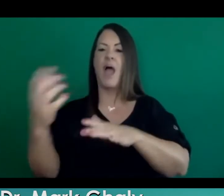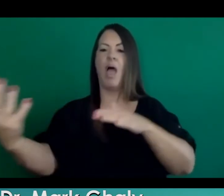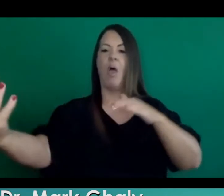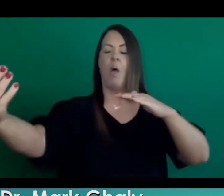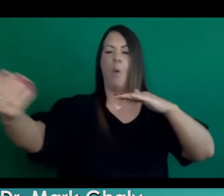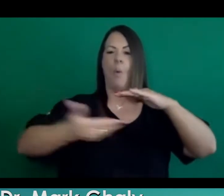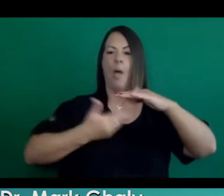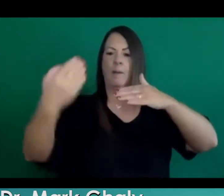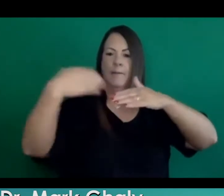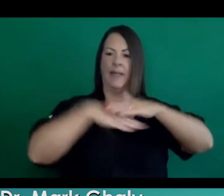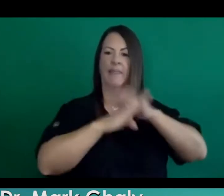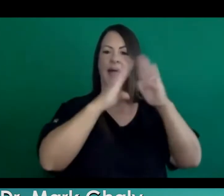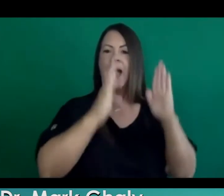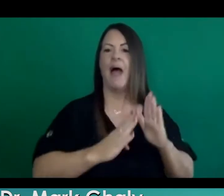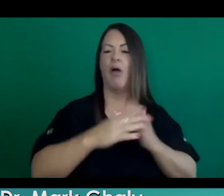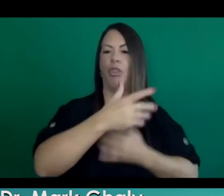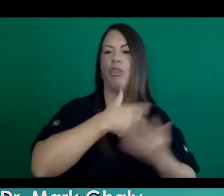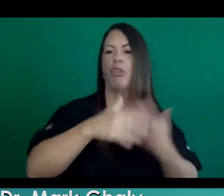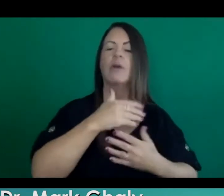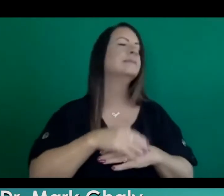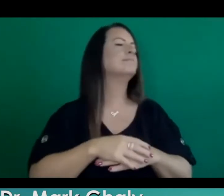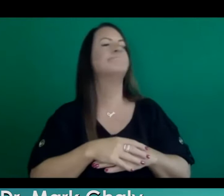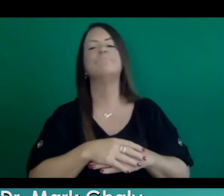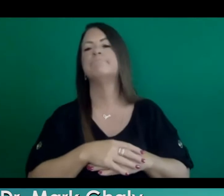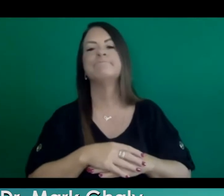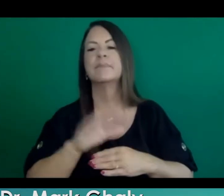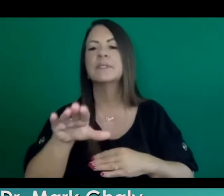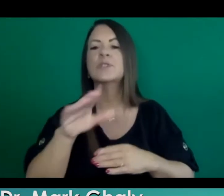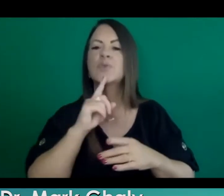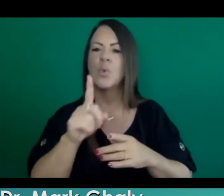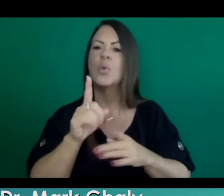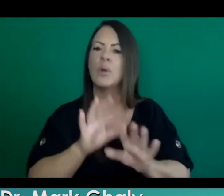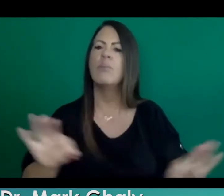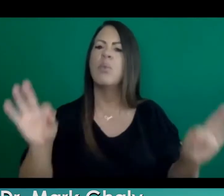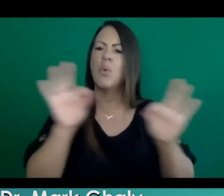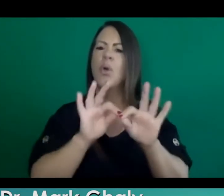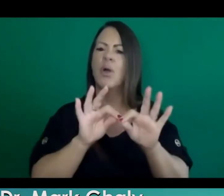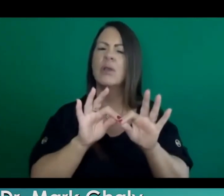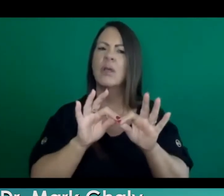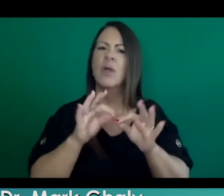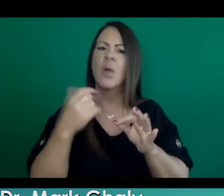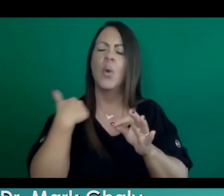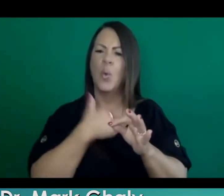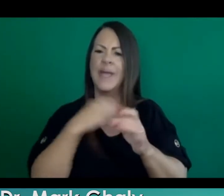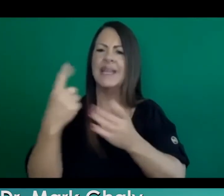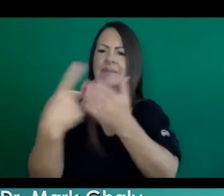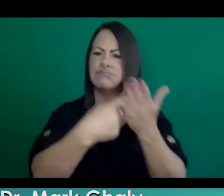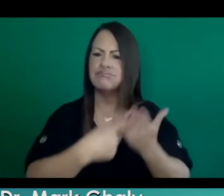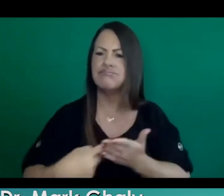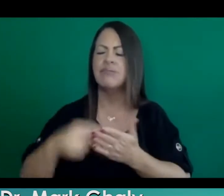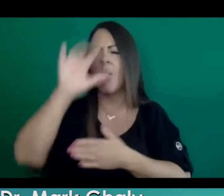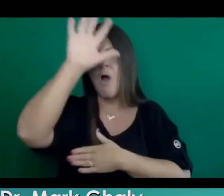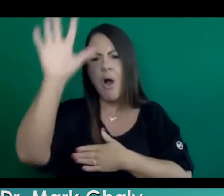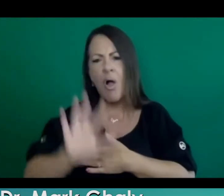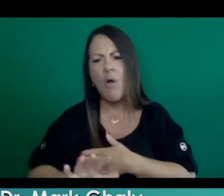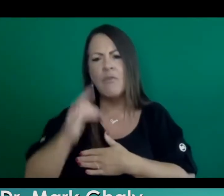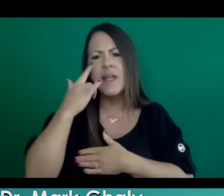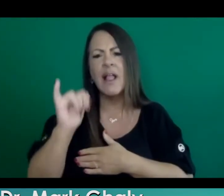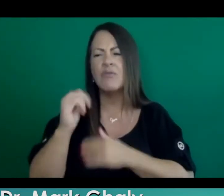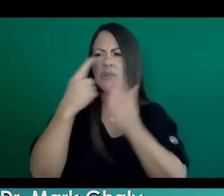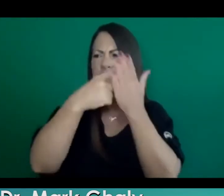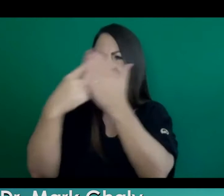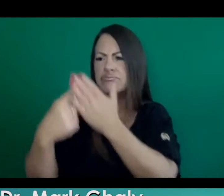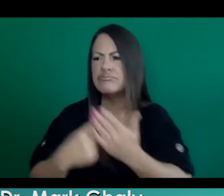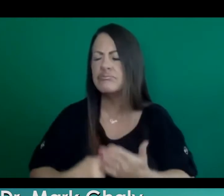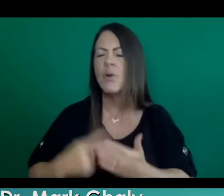to individuals, but also really encapsulated more in our sectors as well. And some of those themes will be